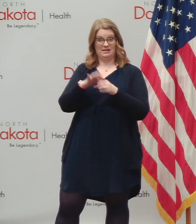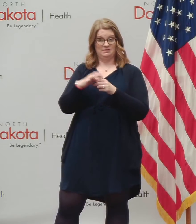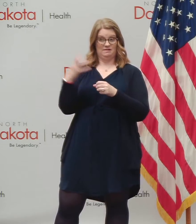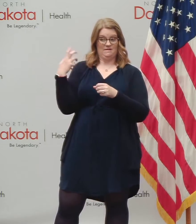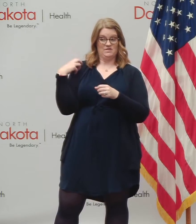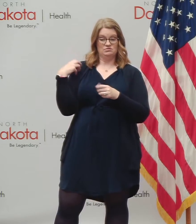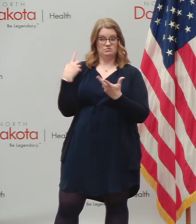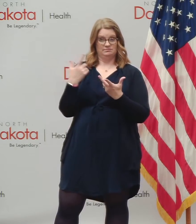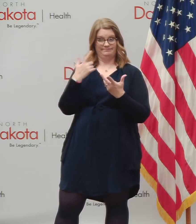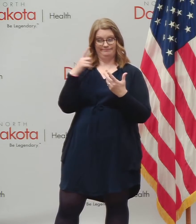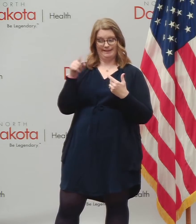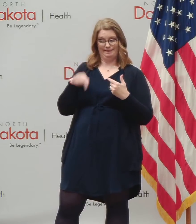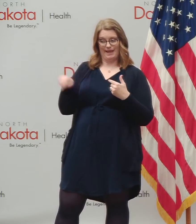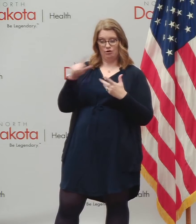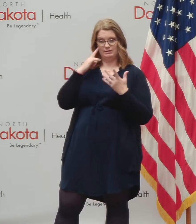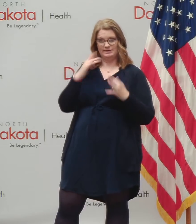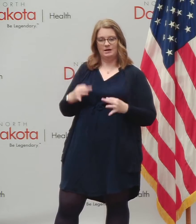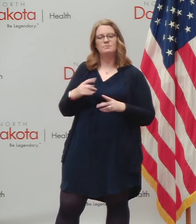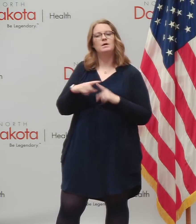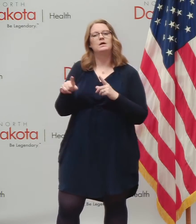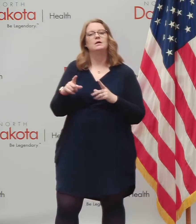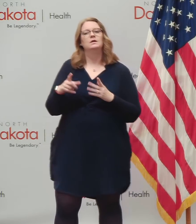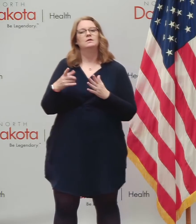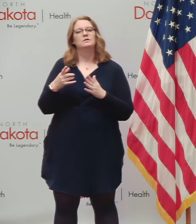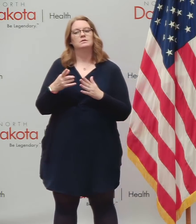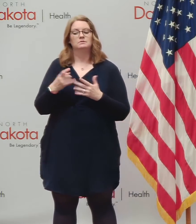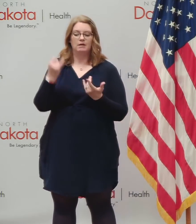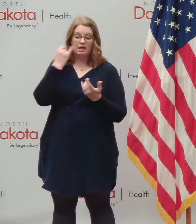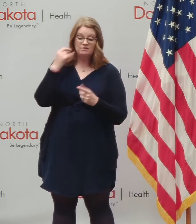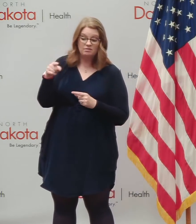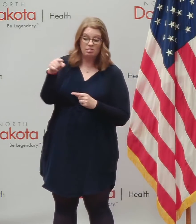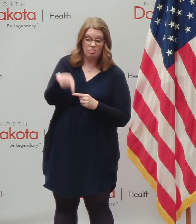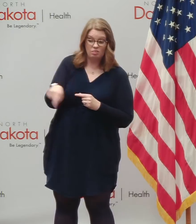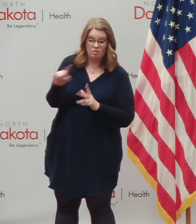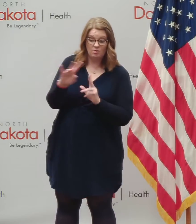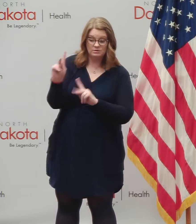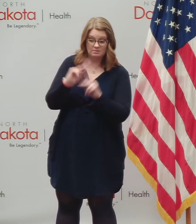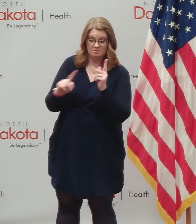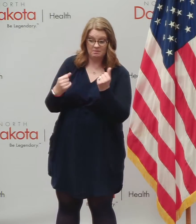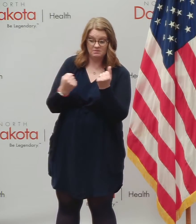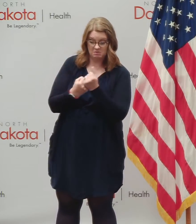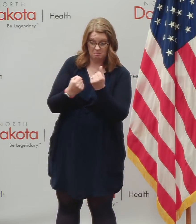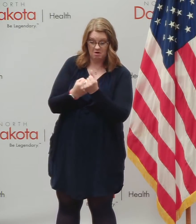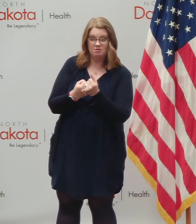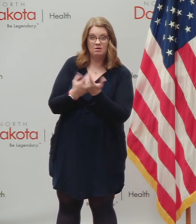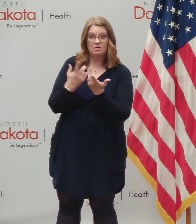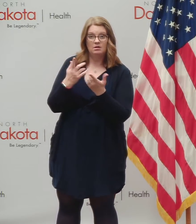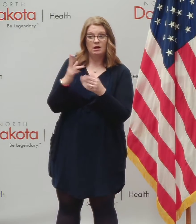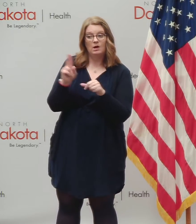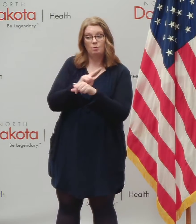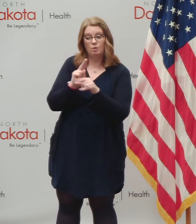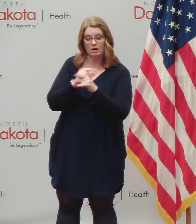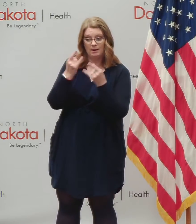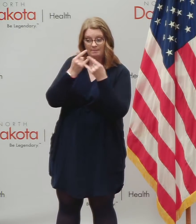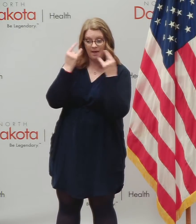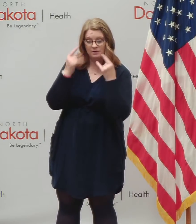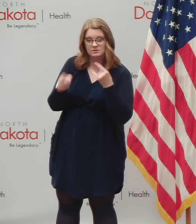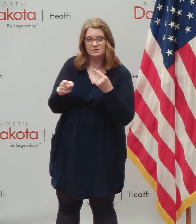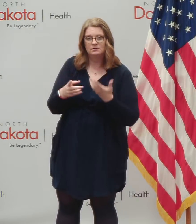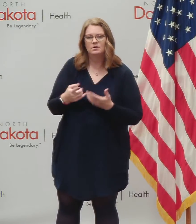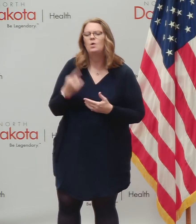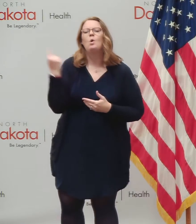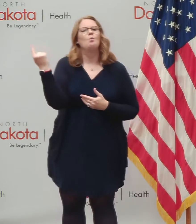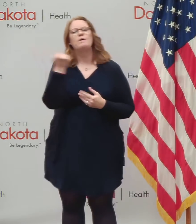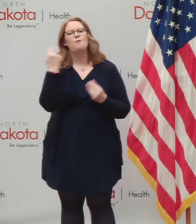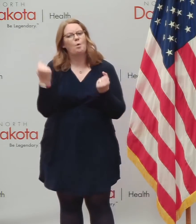the mask mandates. Mask mandates went in more quickly in places where people supported wearing masks. So this is where I've said we've always